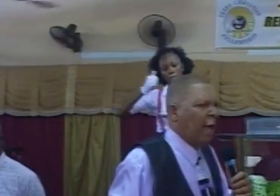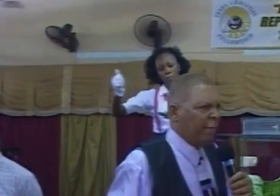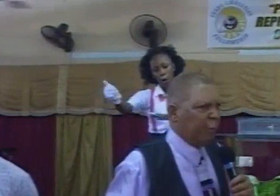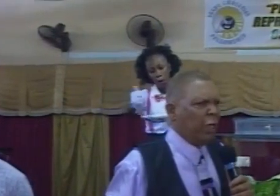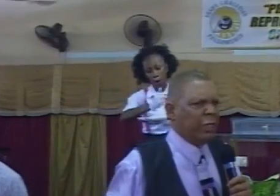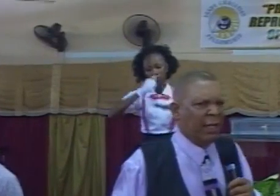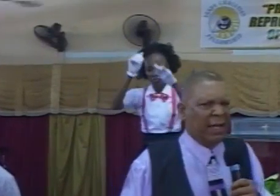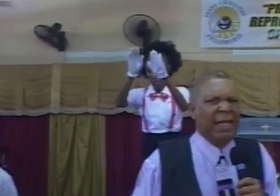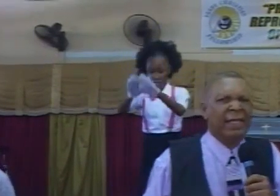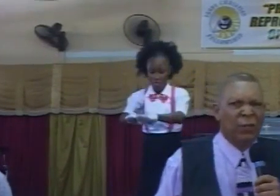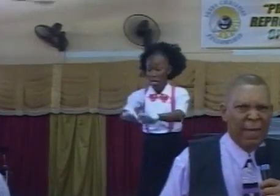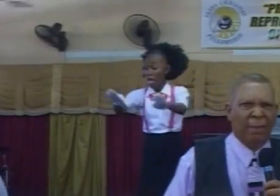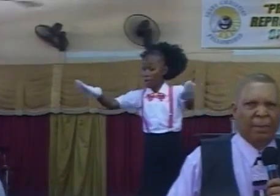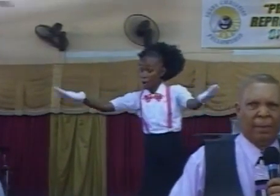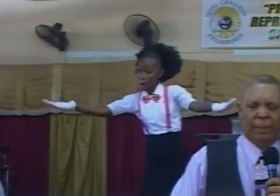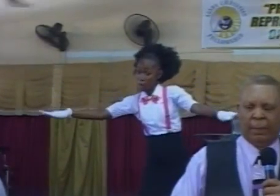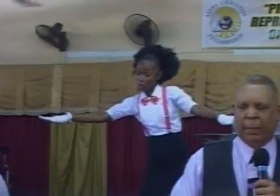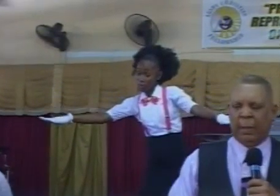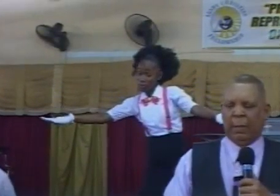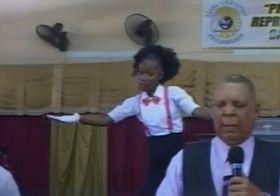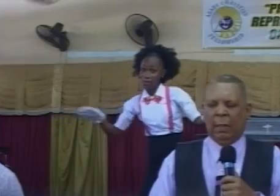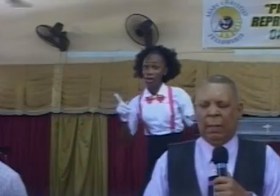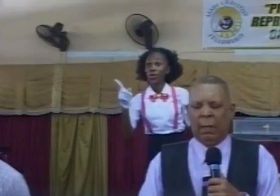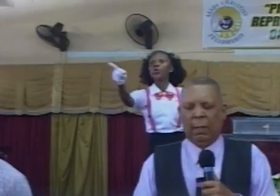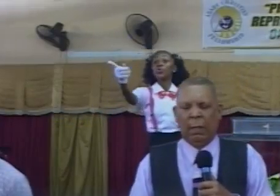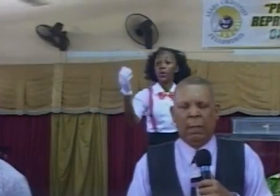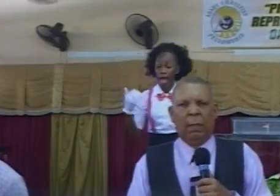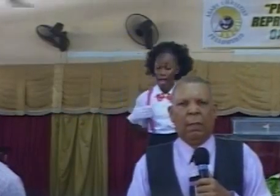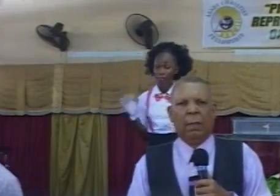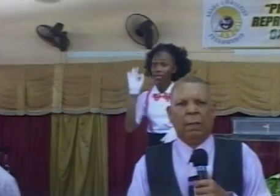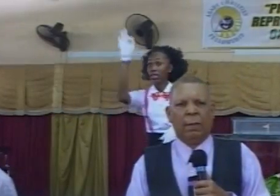For you have the preacher. Listen to him.